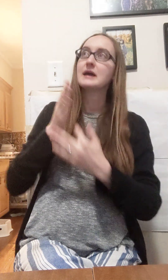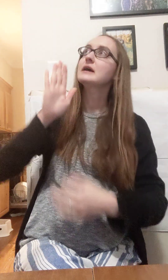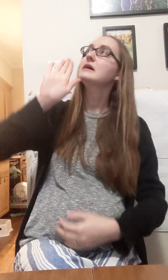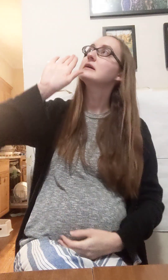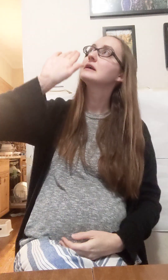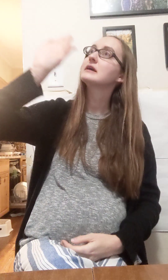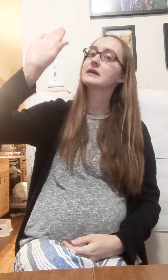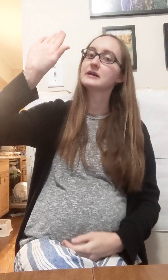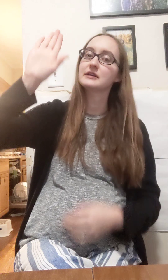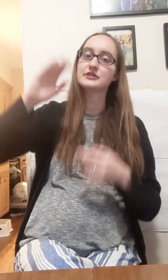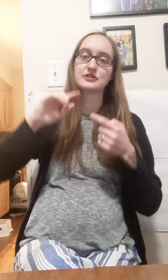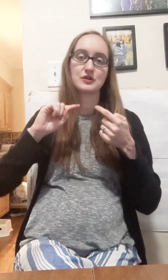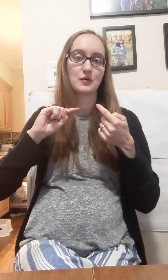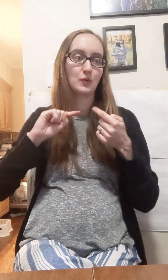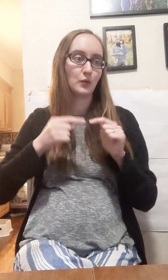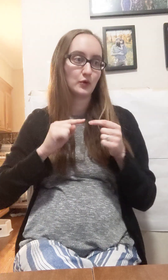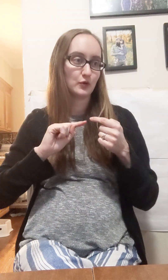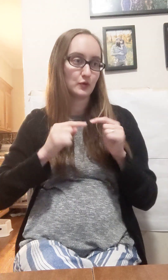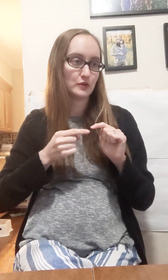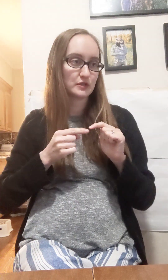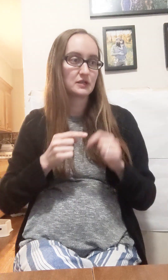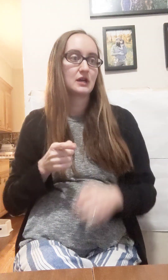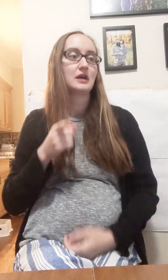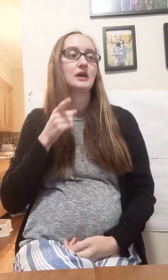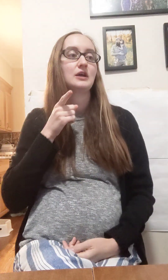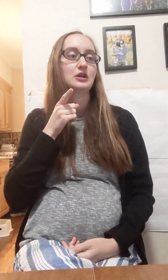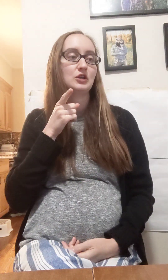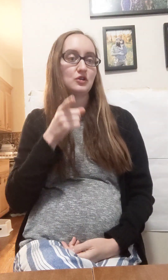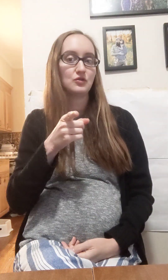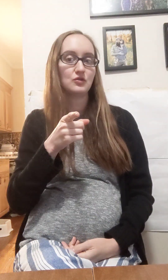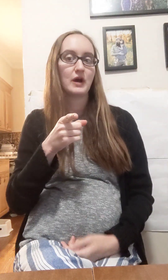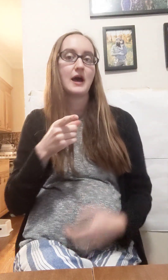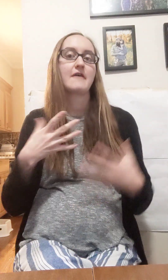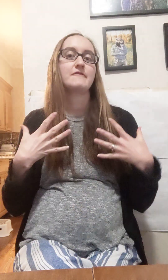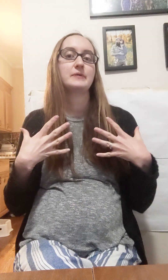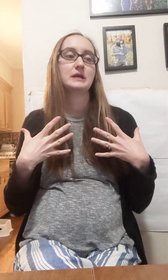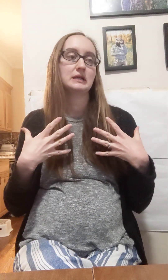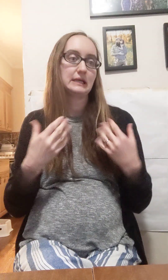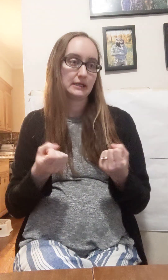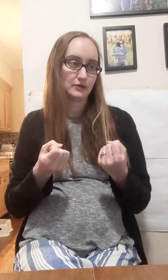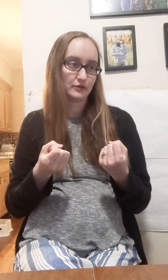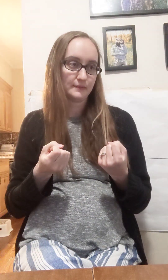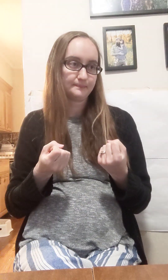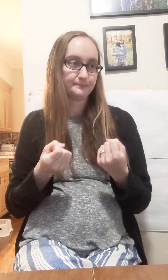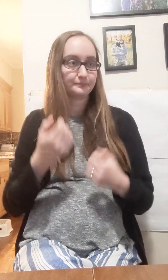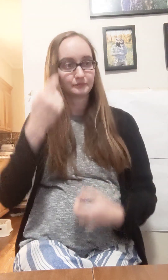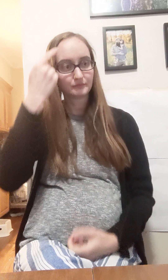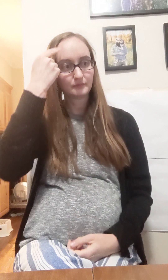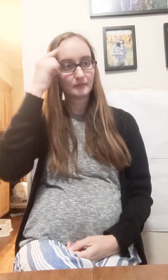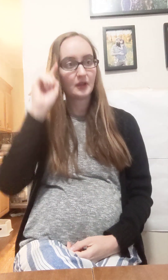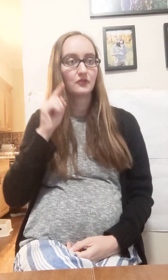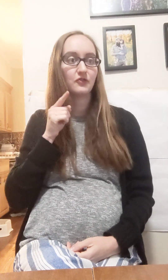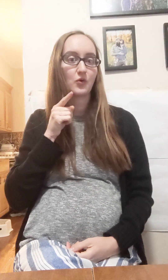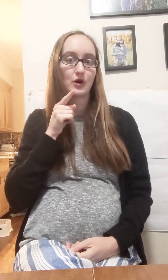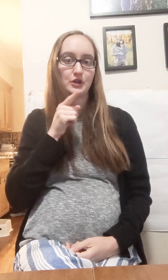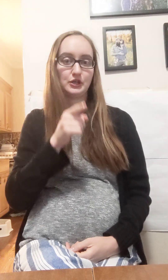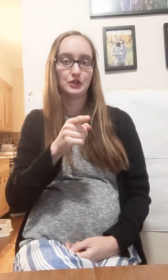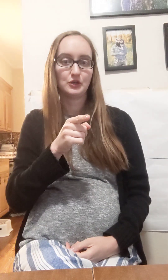by his wounds you have been healed. For